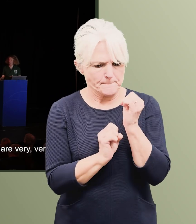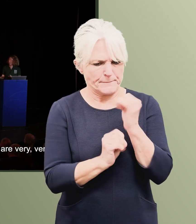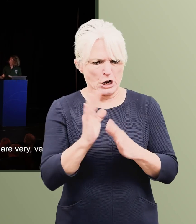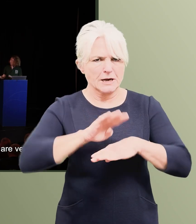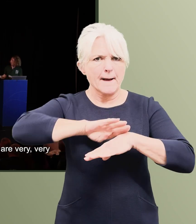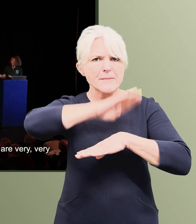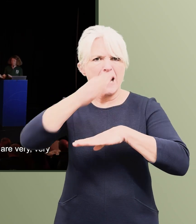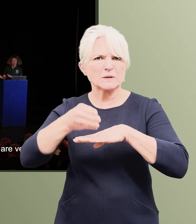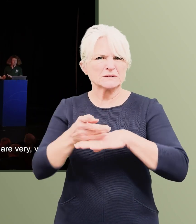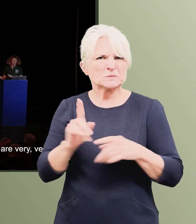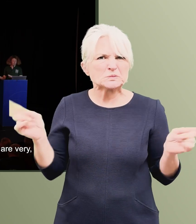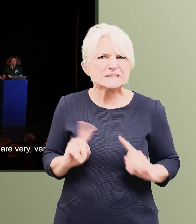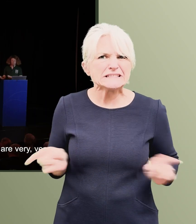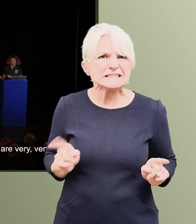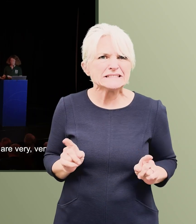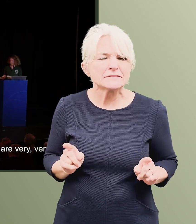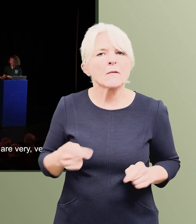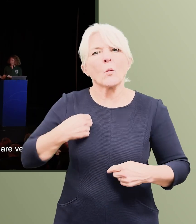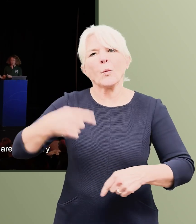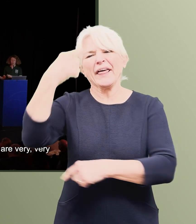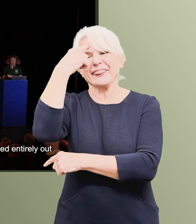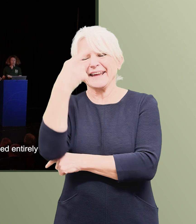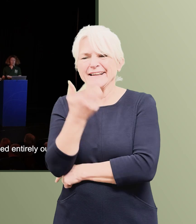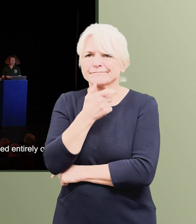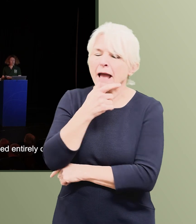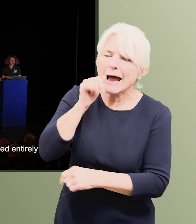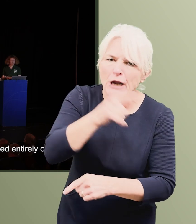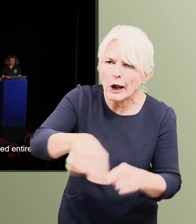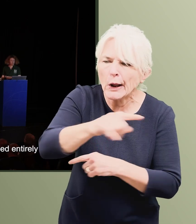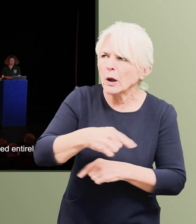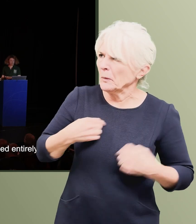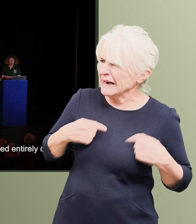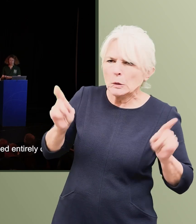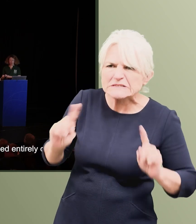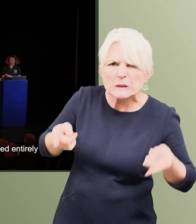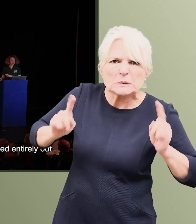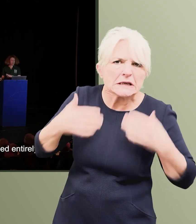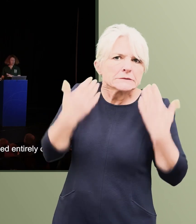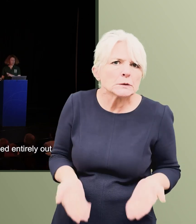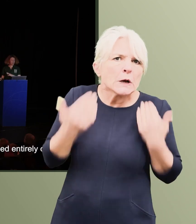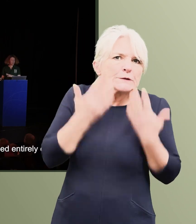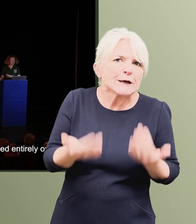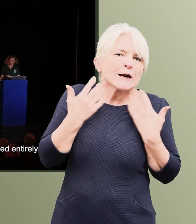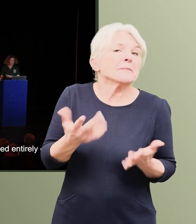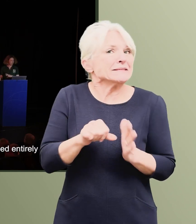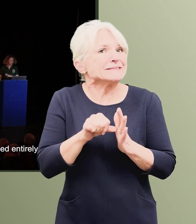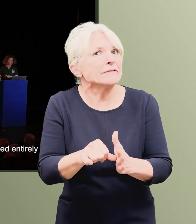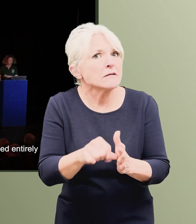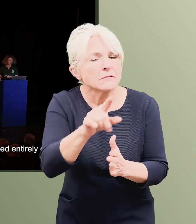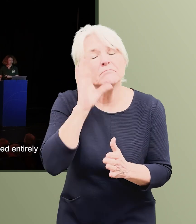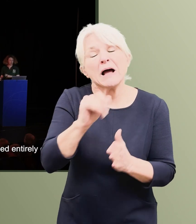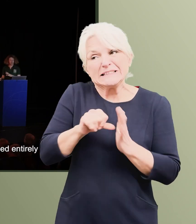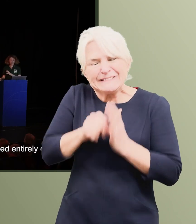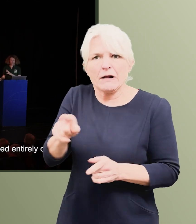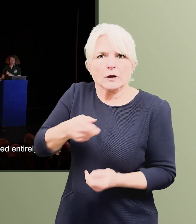know, but these are very, very strange. They're also really, really difficult to dig because they are composed entirely out of